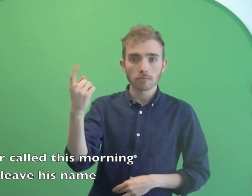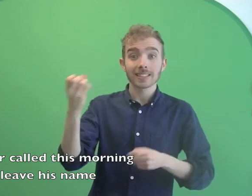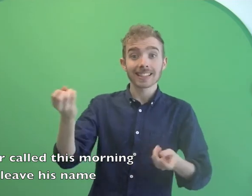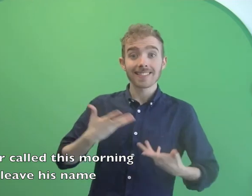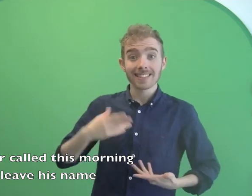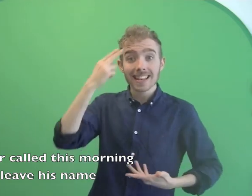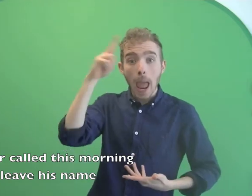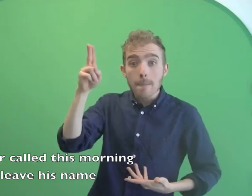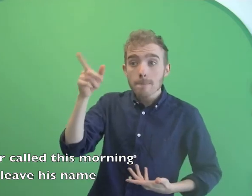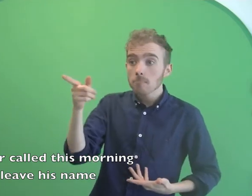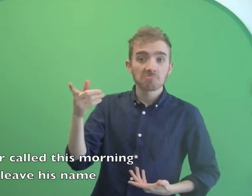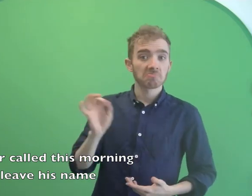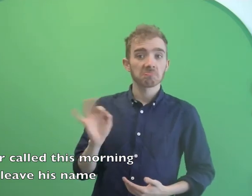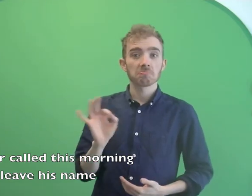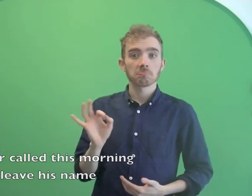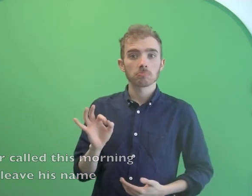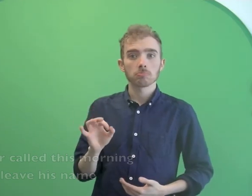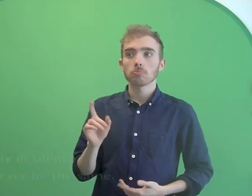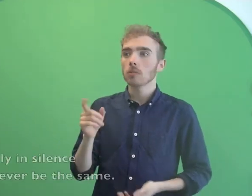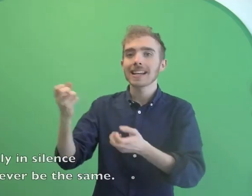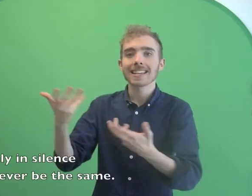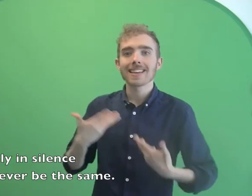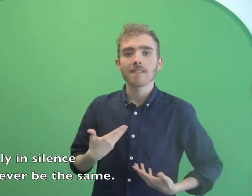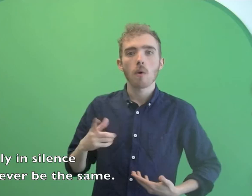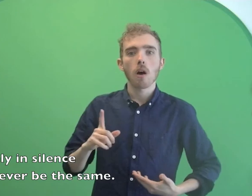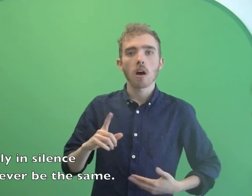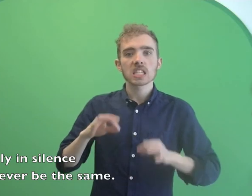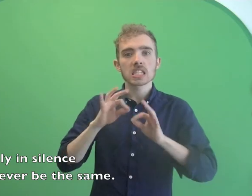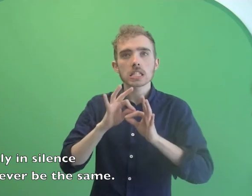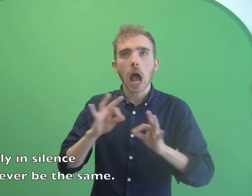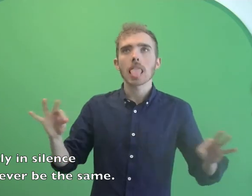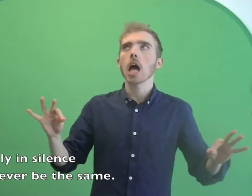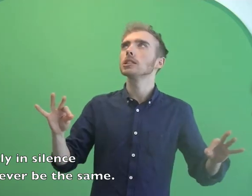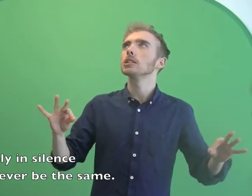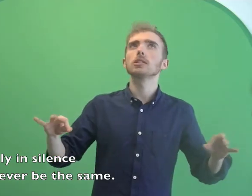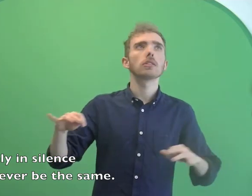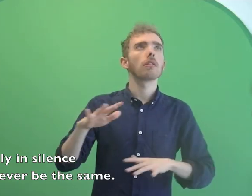He didn't leave his name Left us only in silence